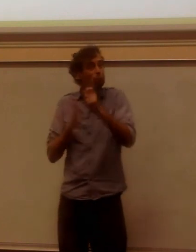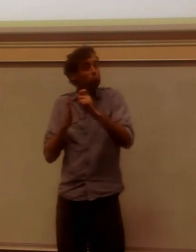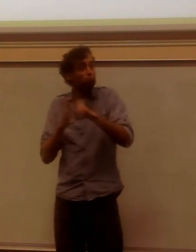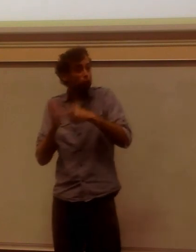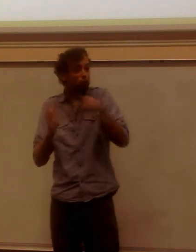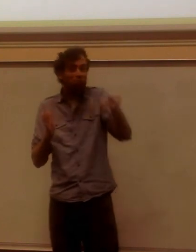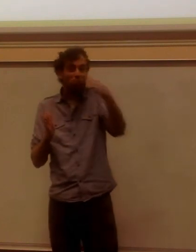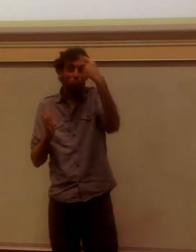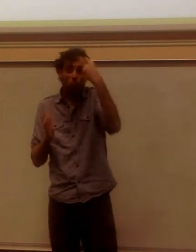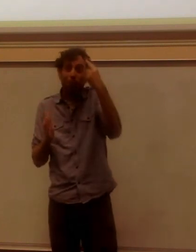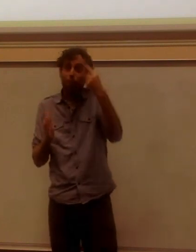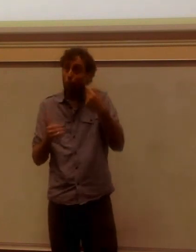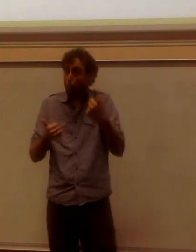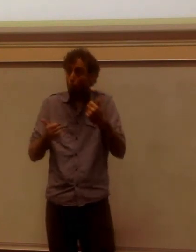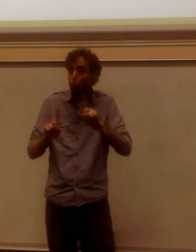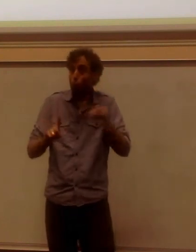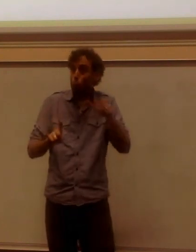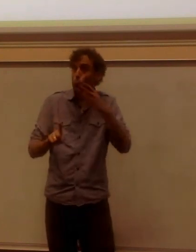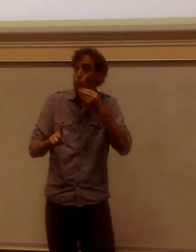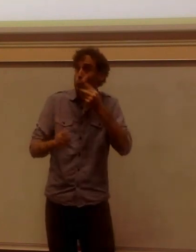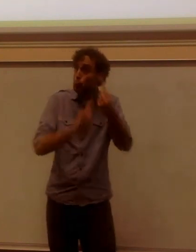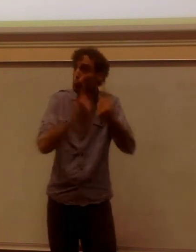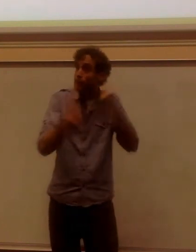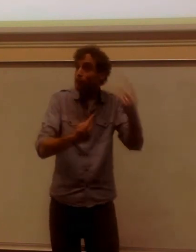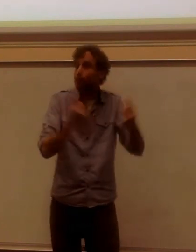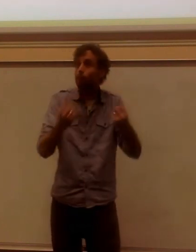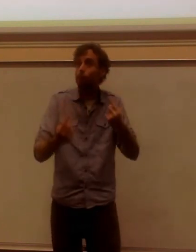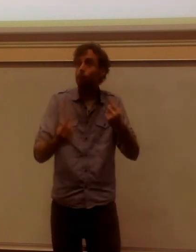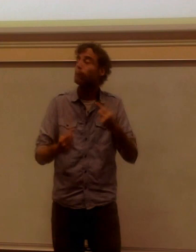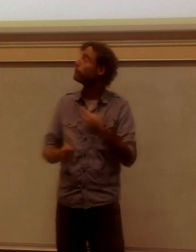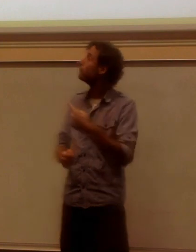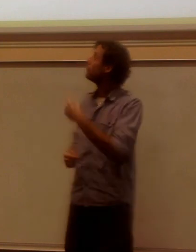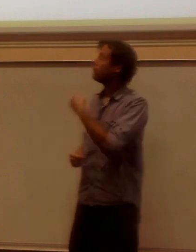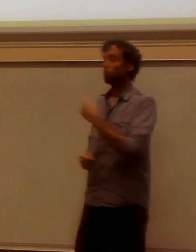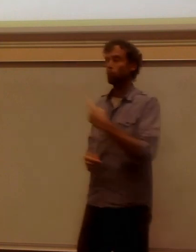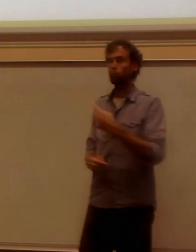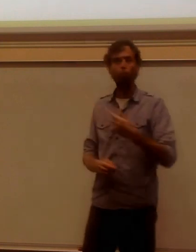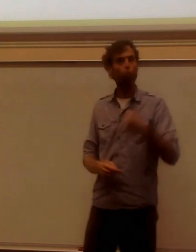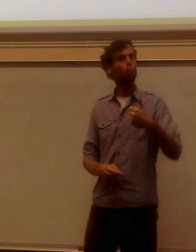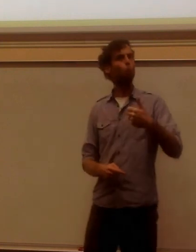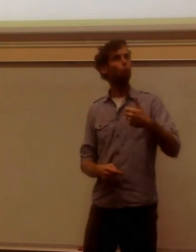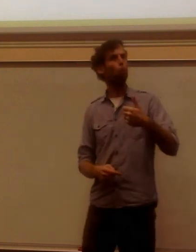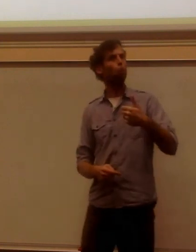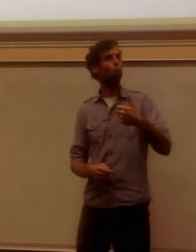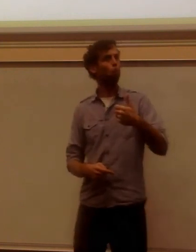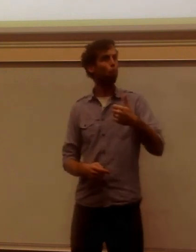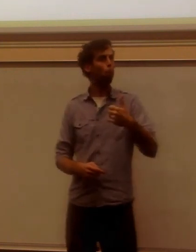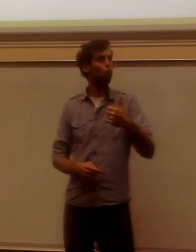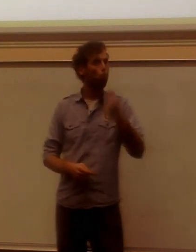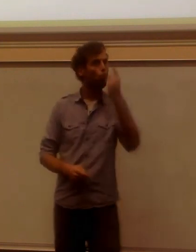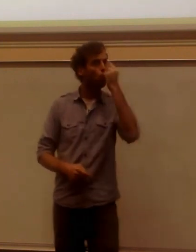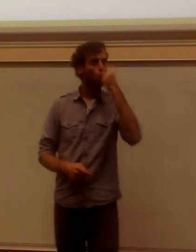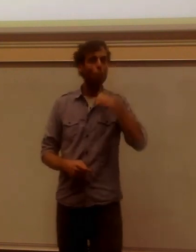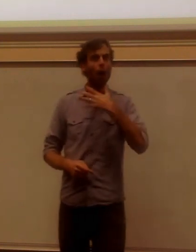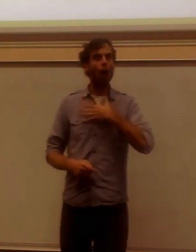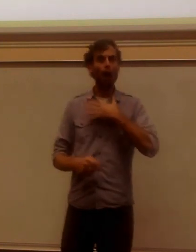We also asked in the survey what respondents would think of an Insign service. Do they think it would be worthwhile? Would